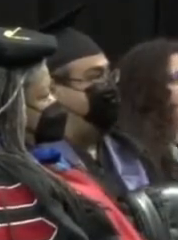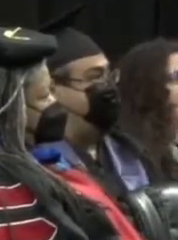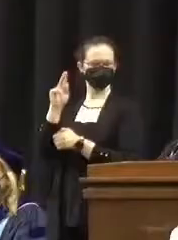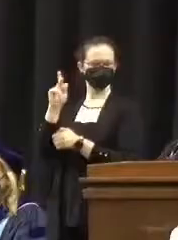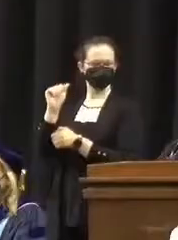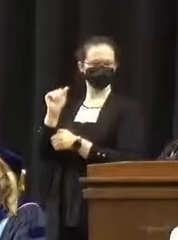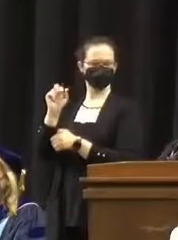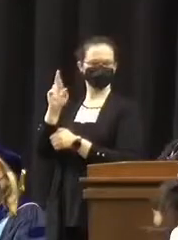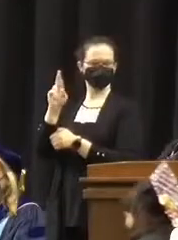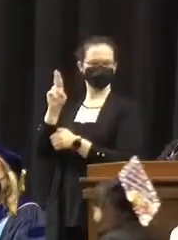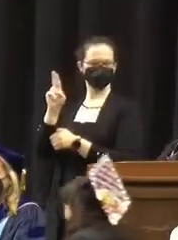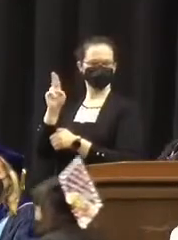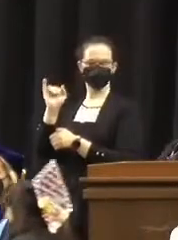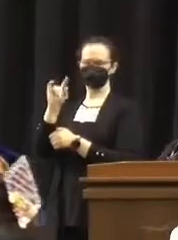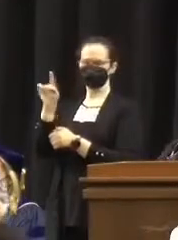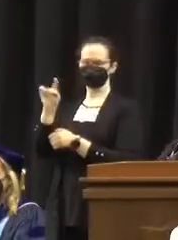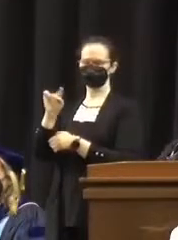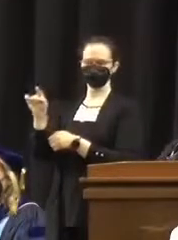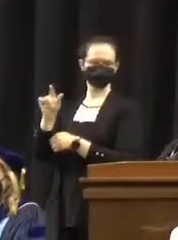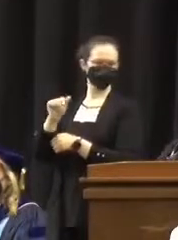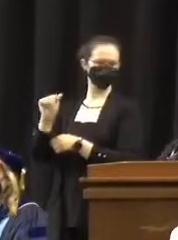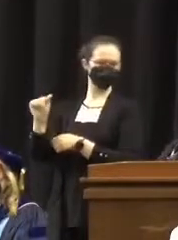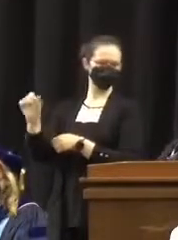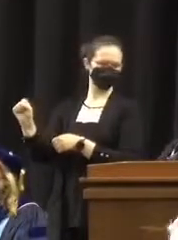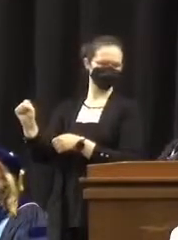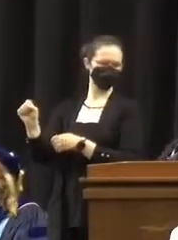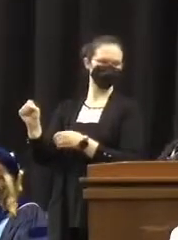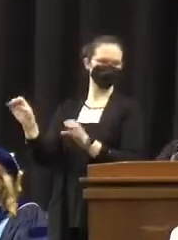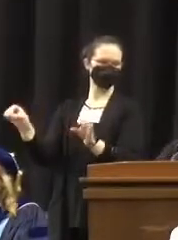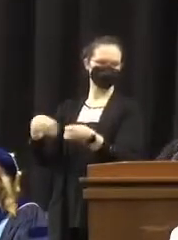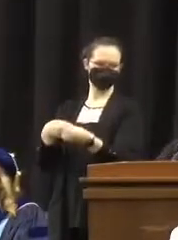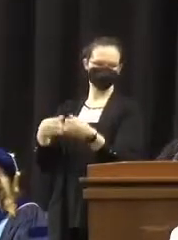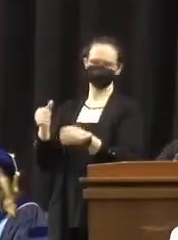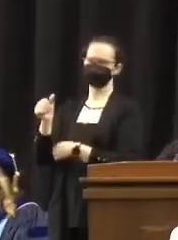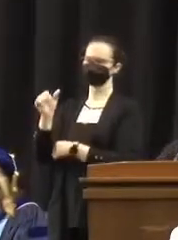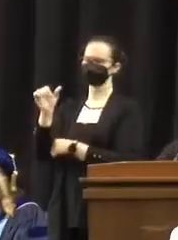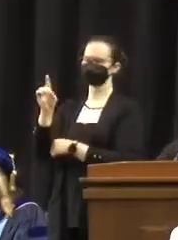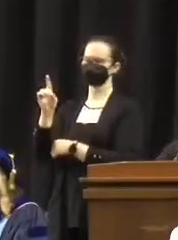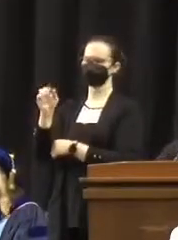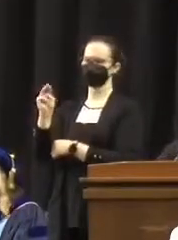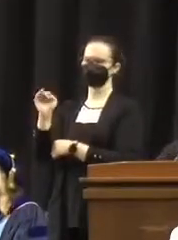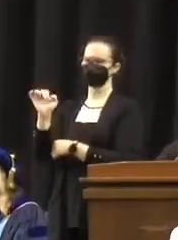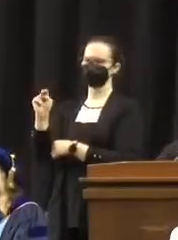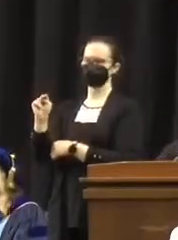Erica Ruiz, Associate of Applied Science, Office Administration Technology.